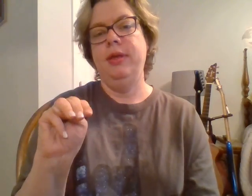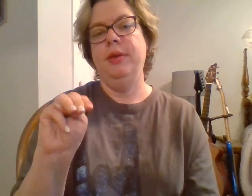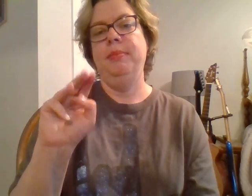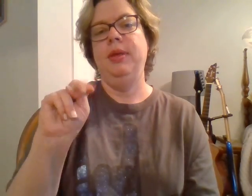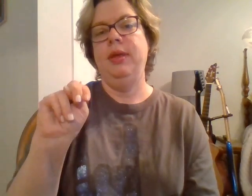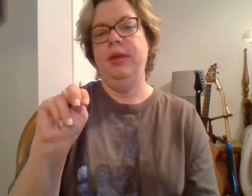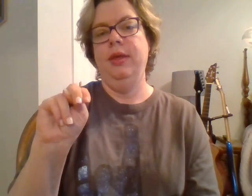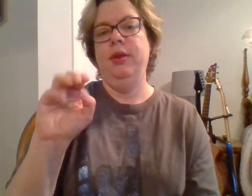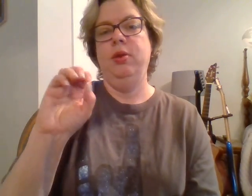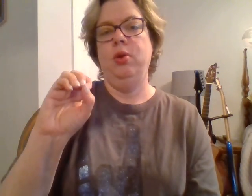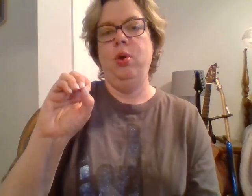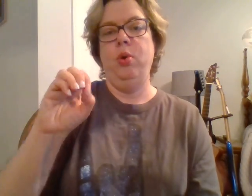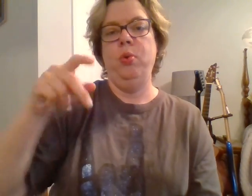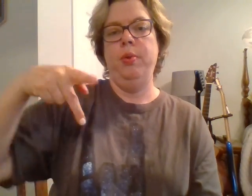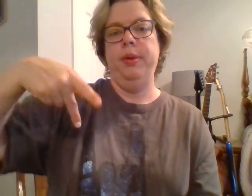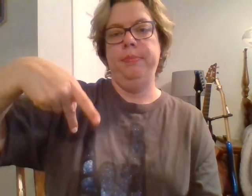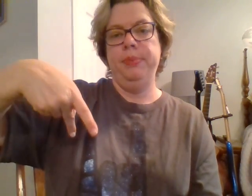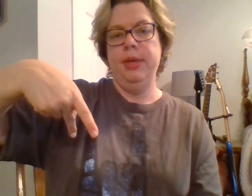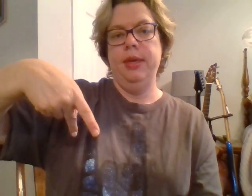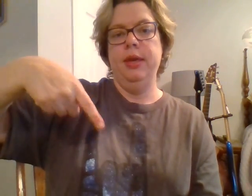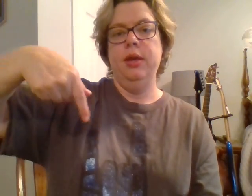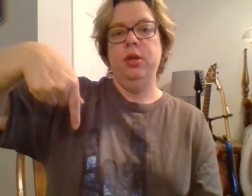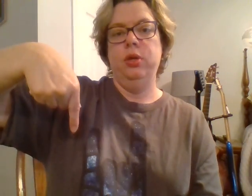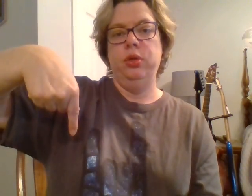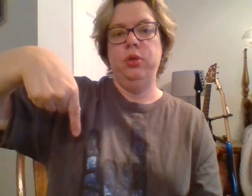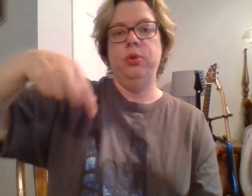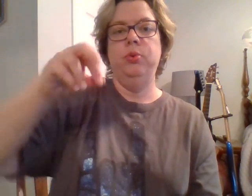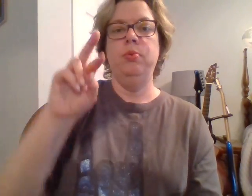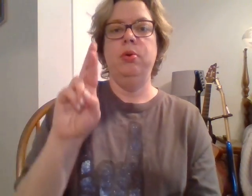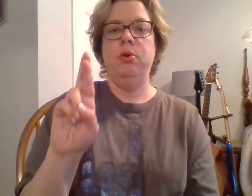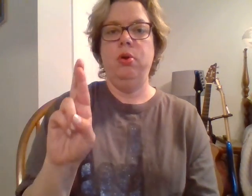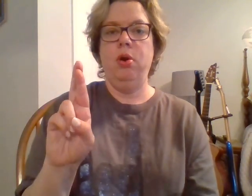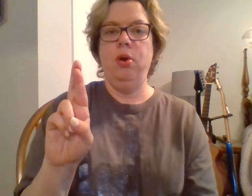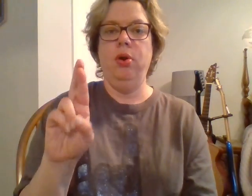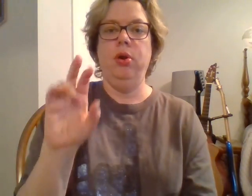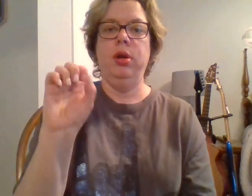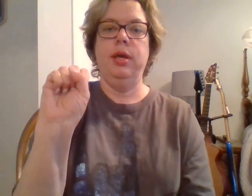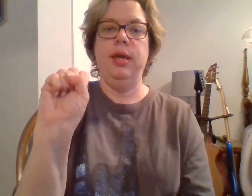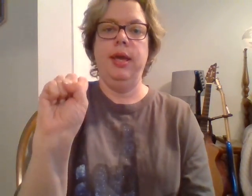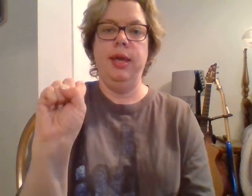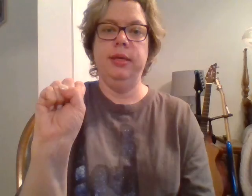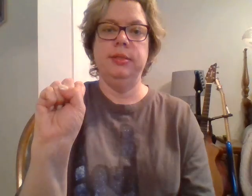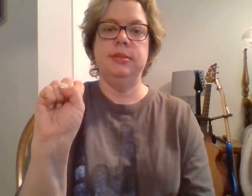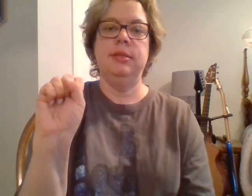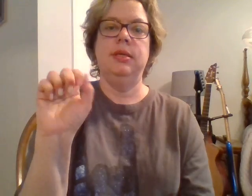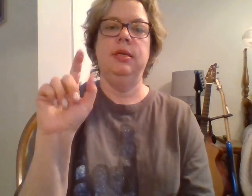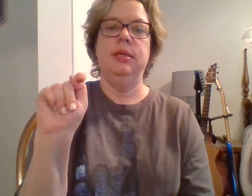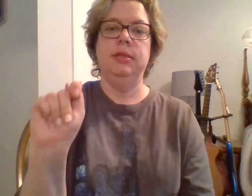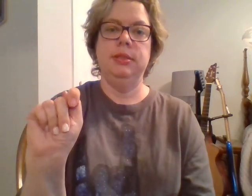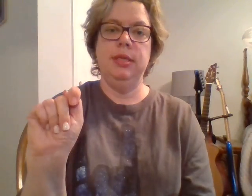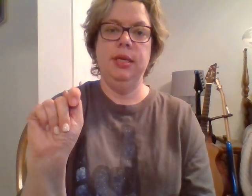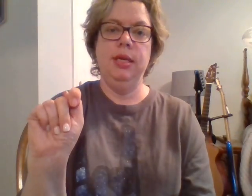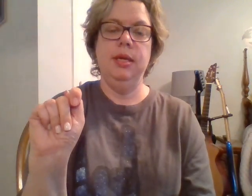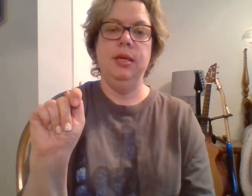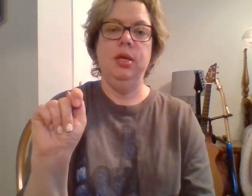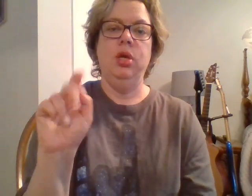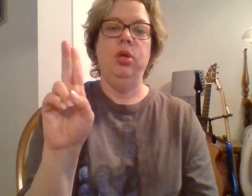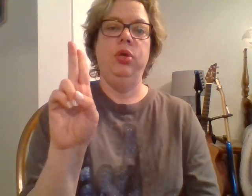M, N, O, P, Q, R, S, T.